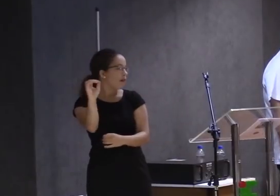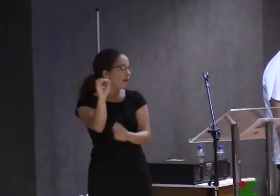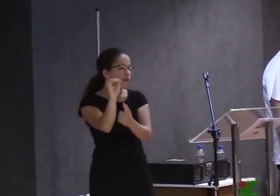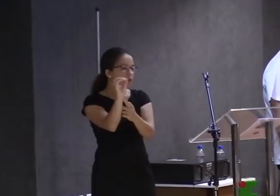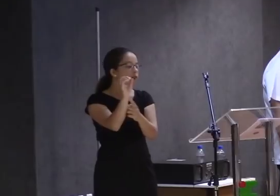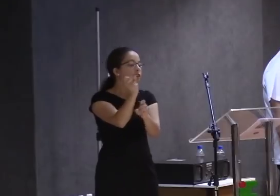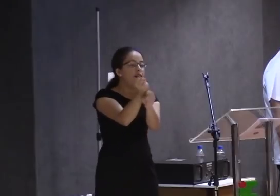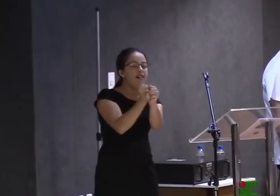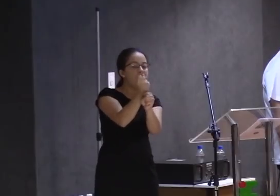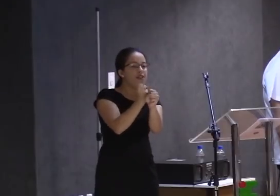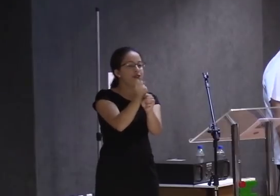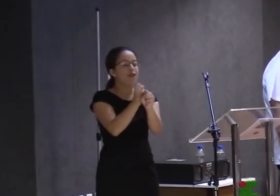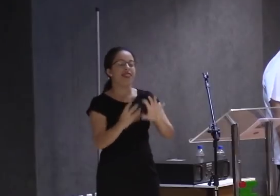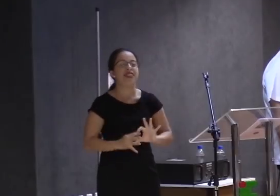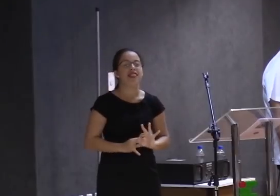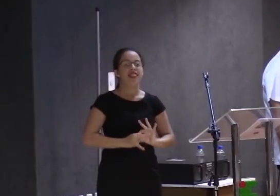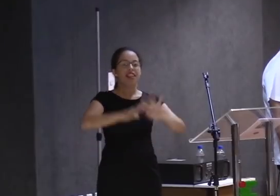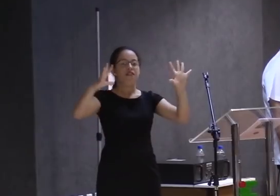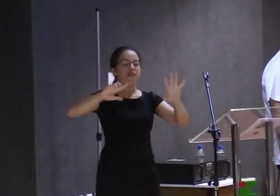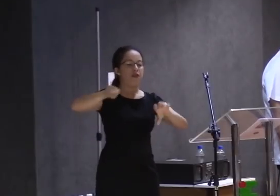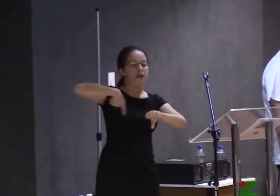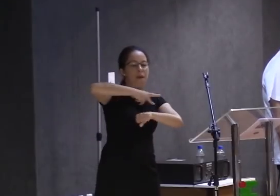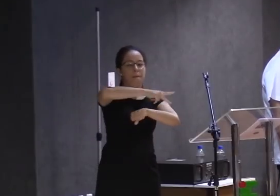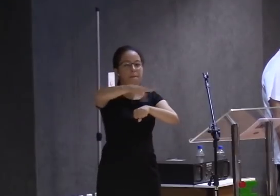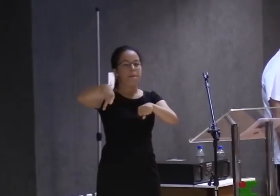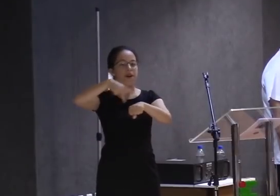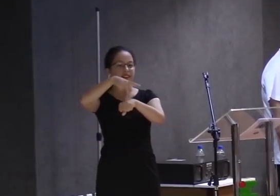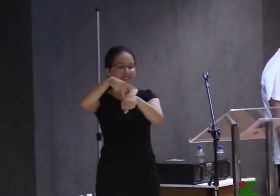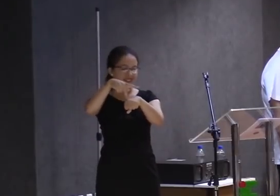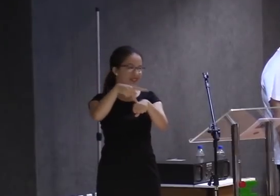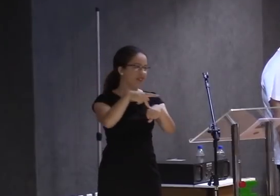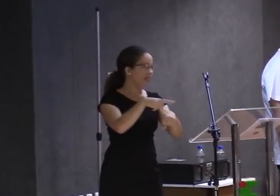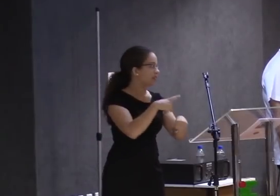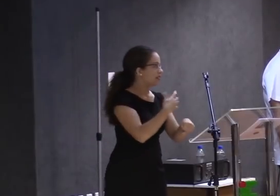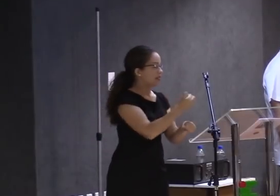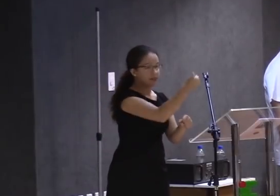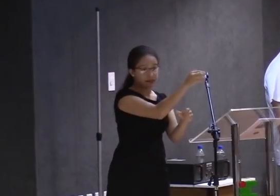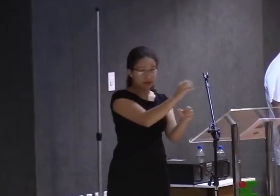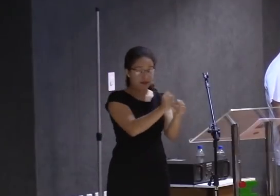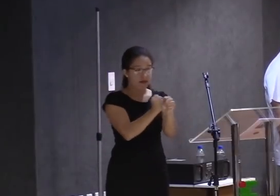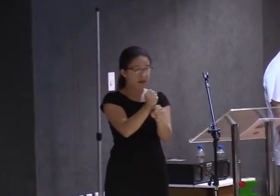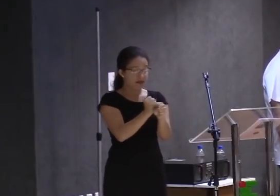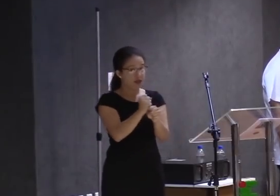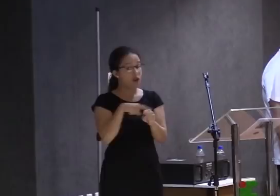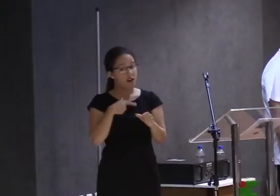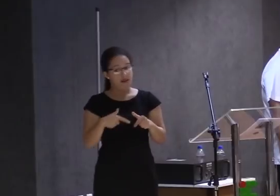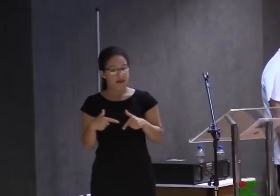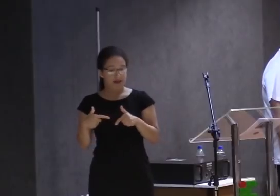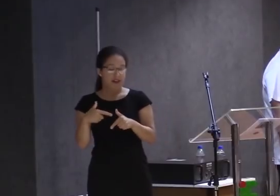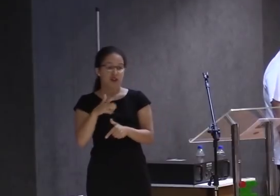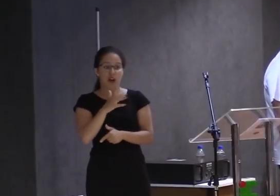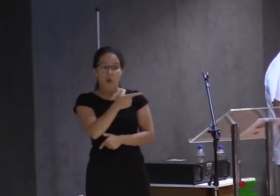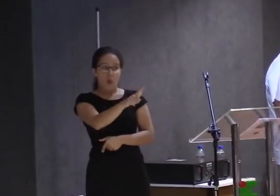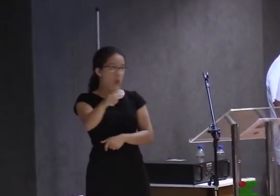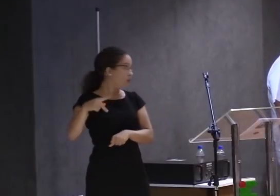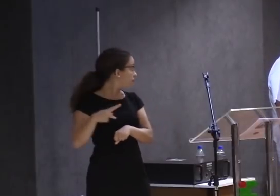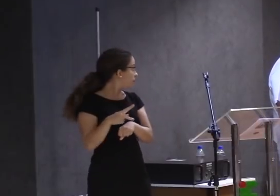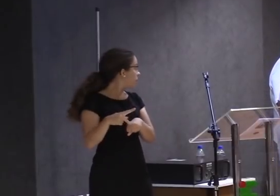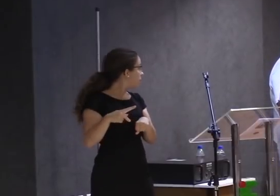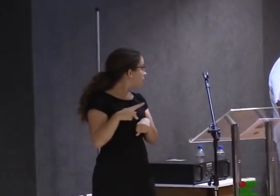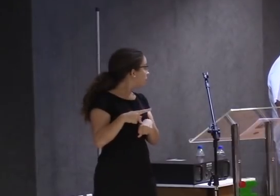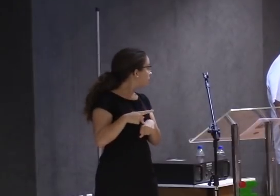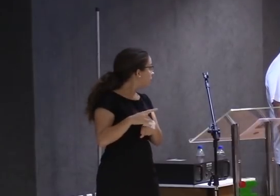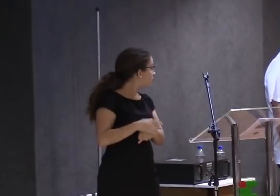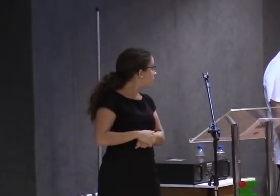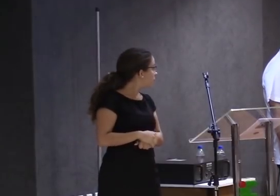independence year in 2017, where we had different kinds of activities all throughout the year. So